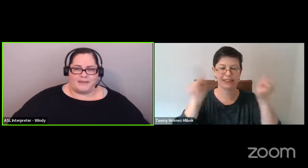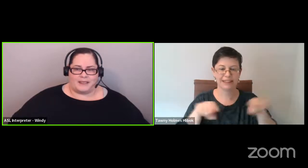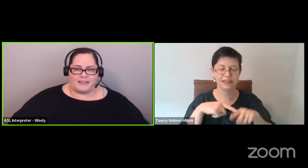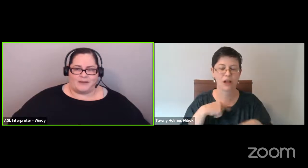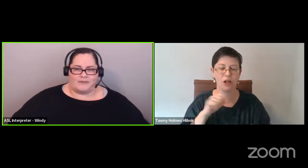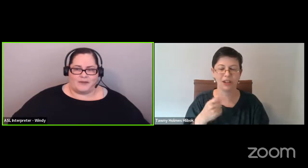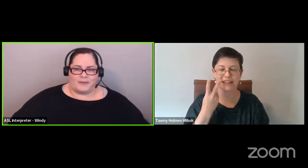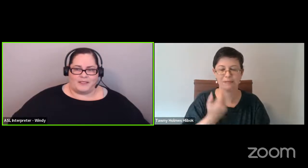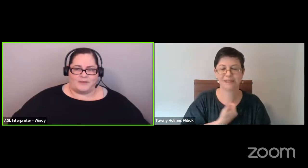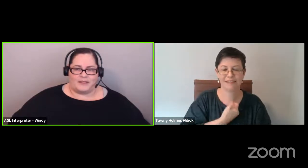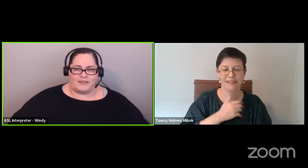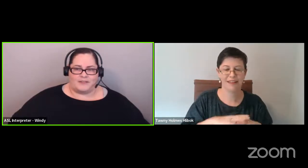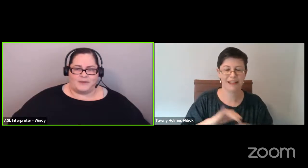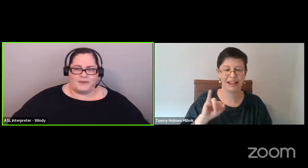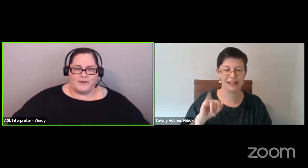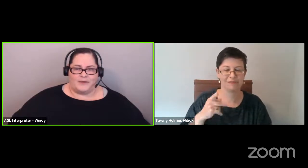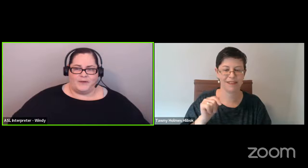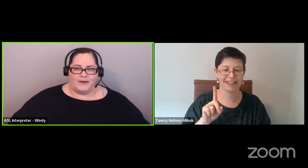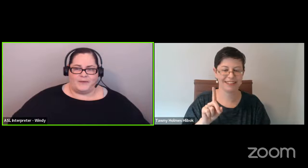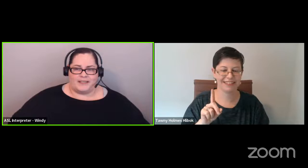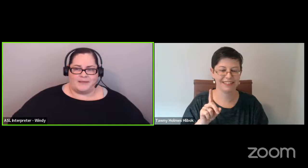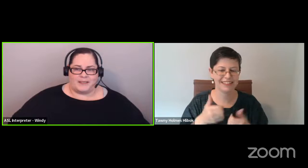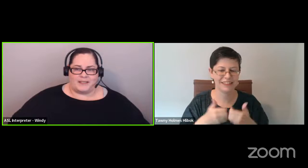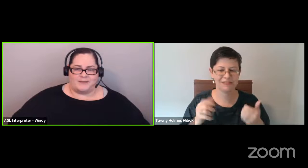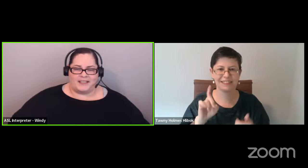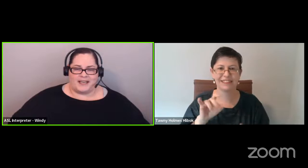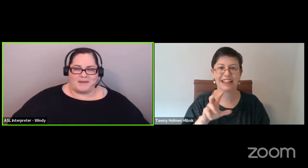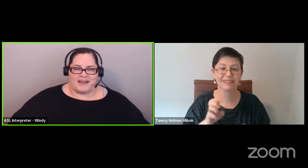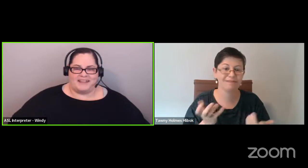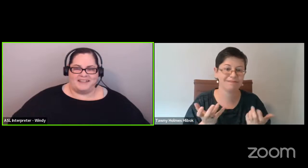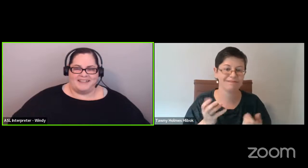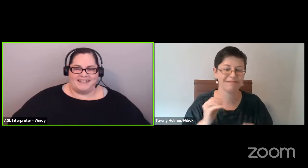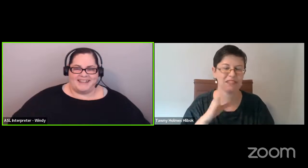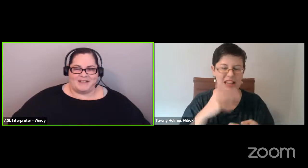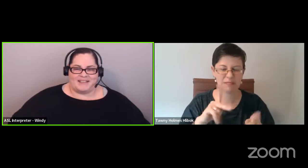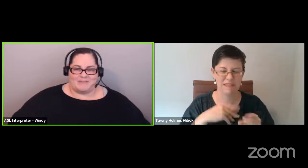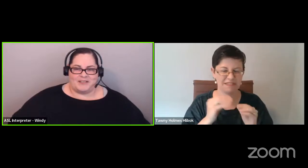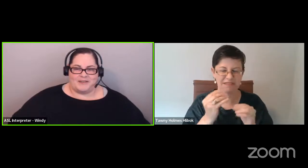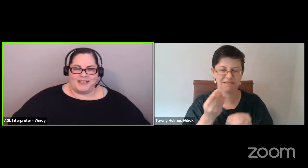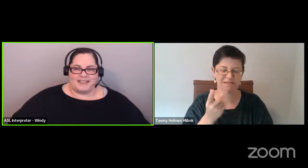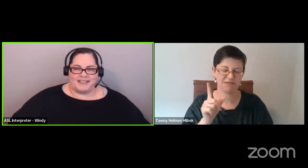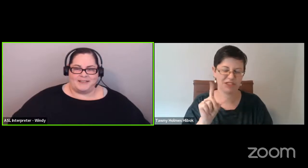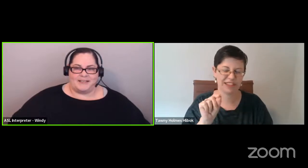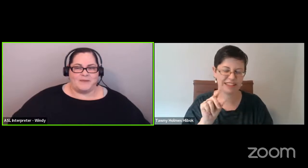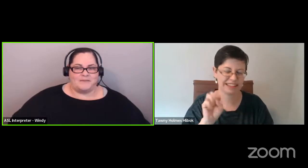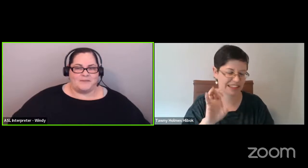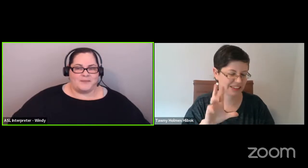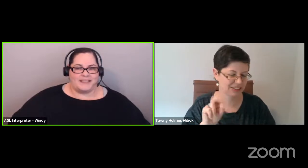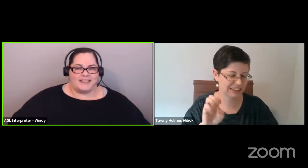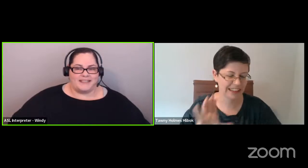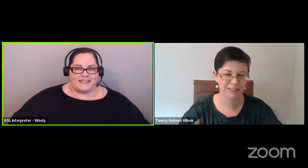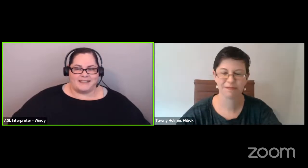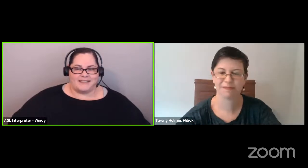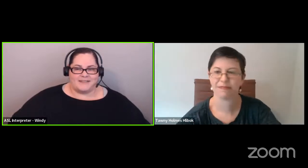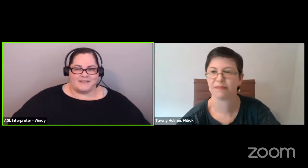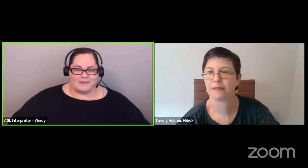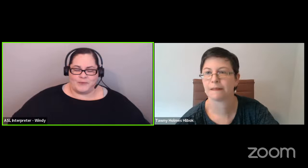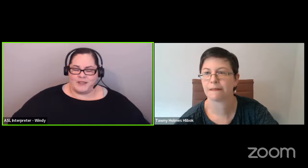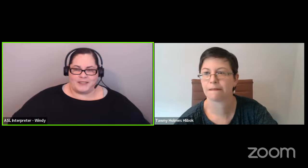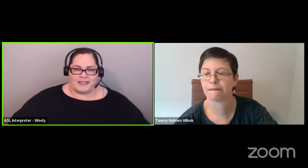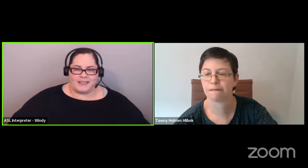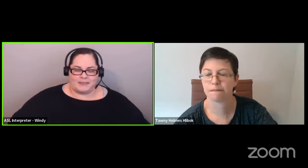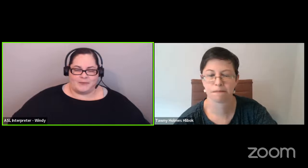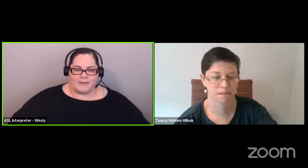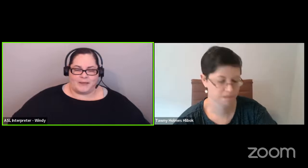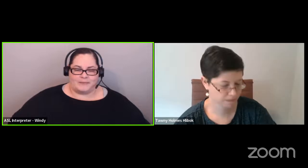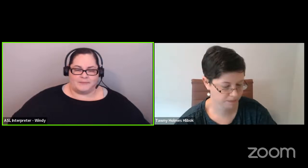able to see myself on my screen, so I only see myself on the iPad on a separate device. So give me a few minutes to 20,